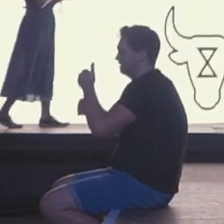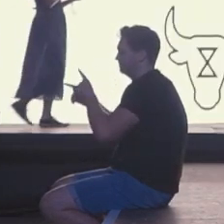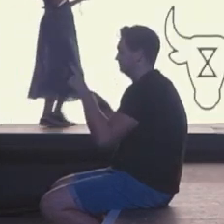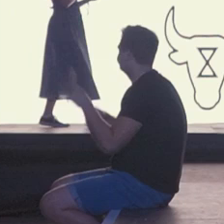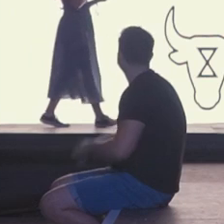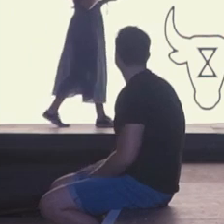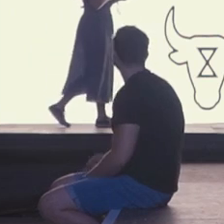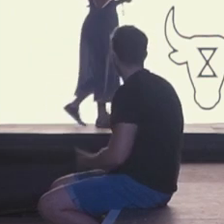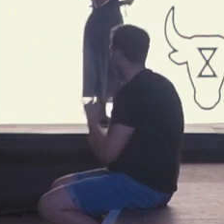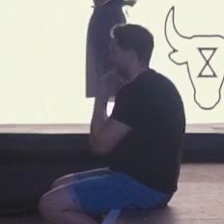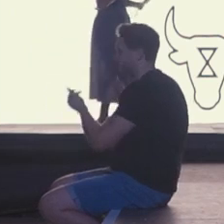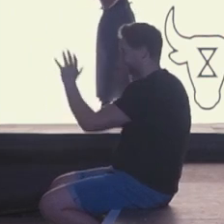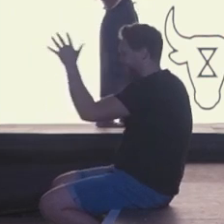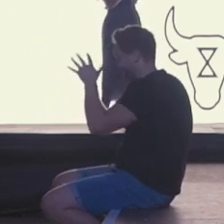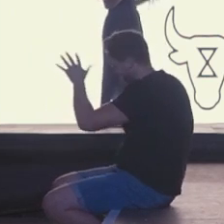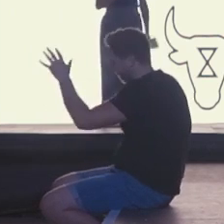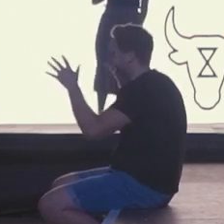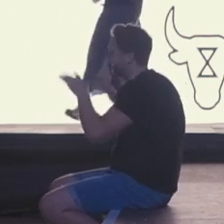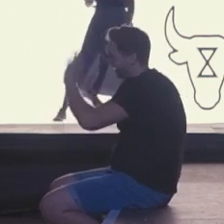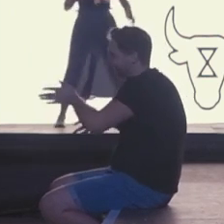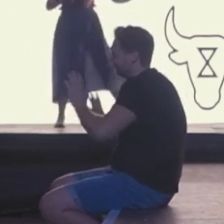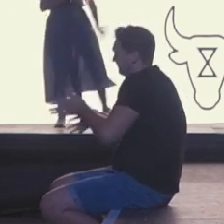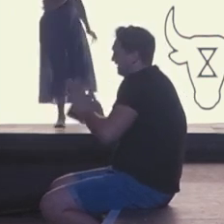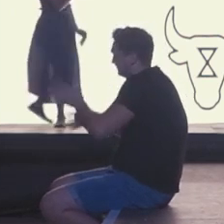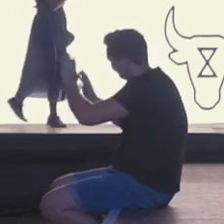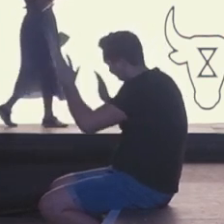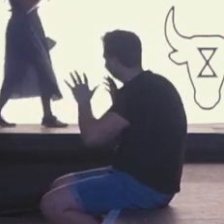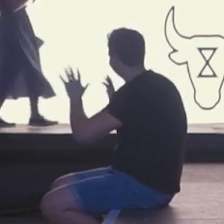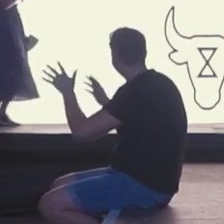Thanks, James. So now I'm... Yes!